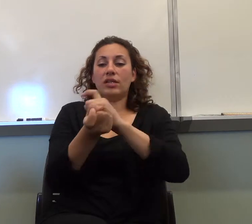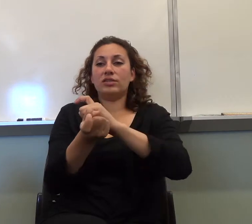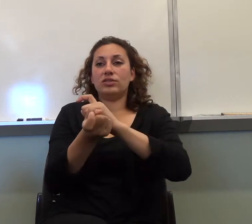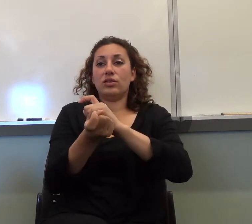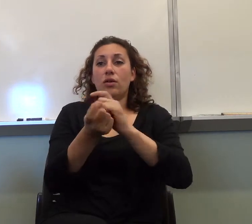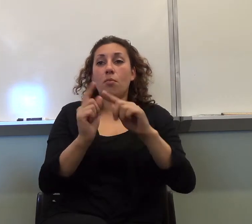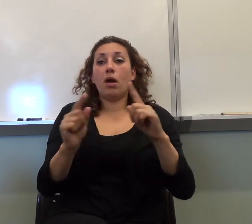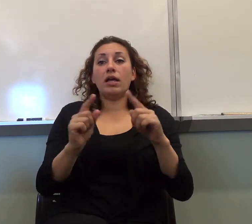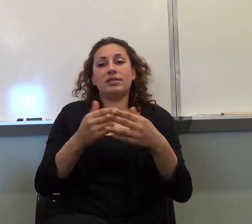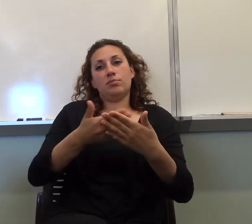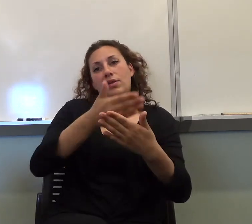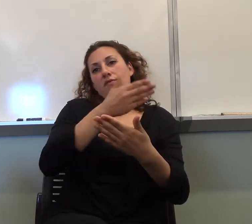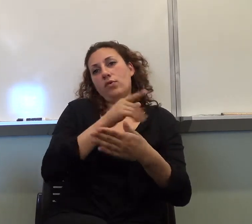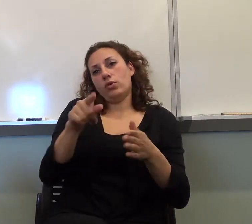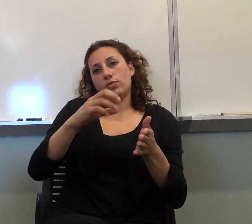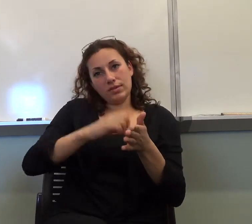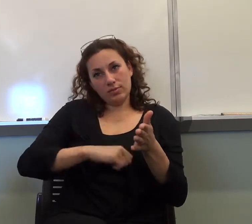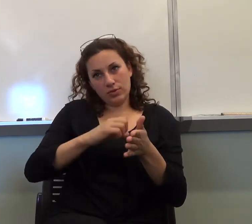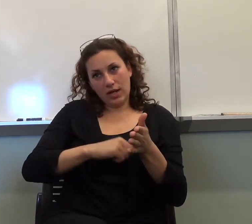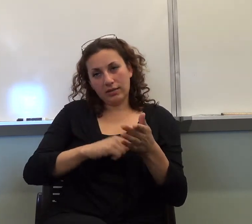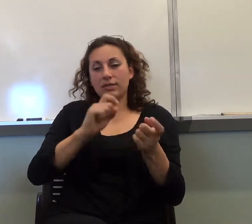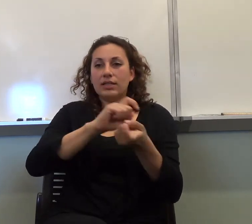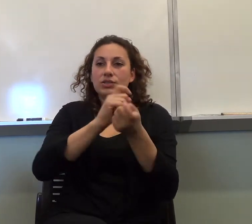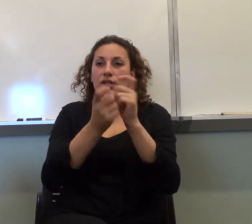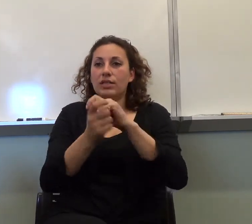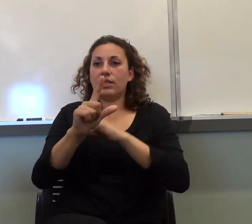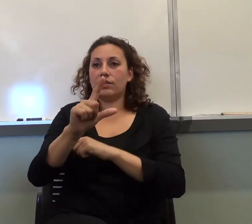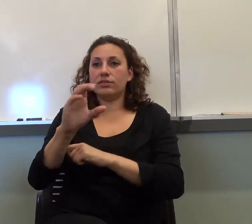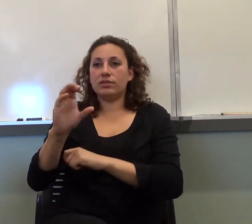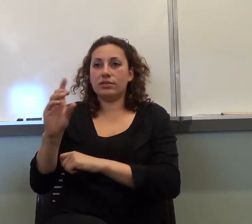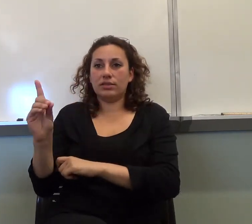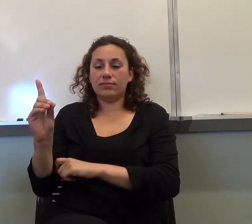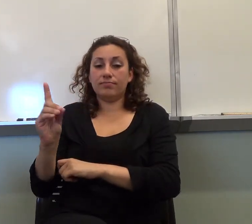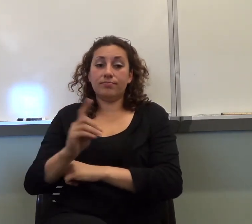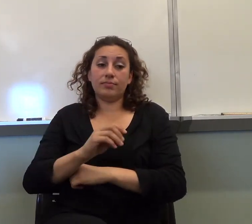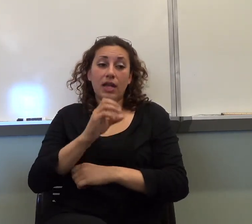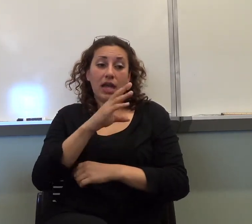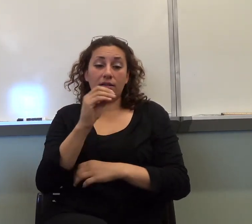And then luckily we could get everything in decimal form pretty easily.